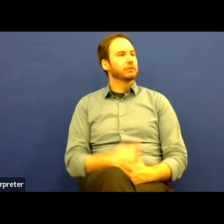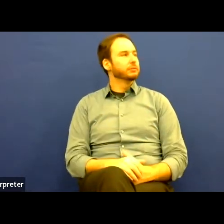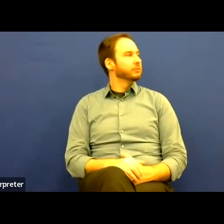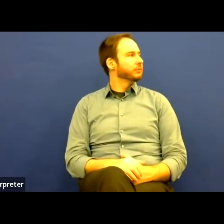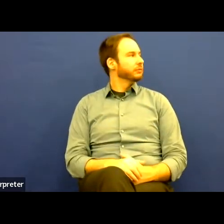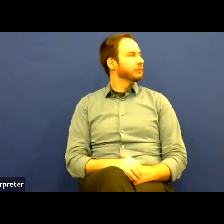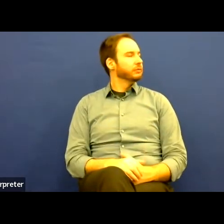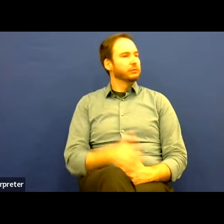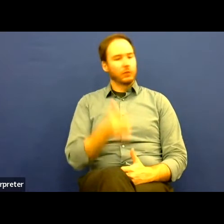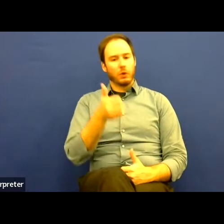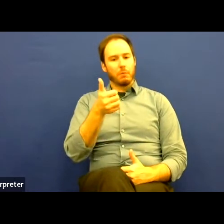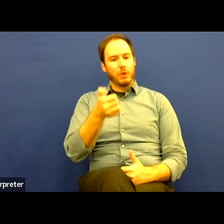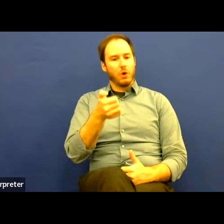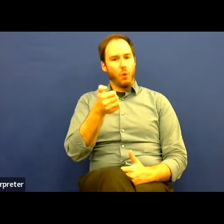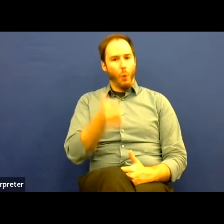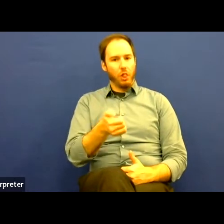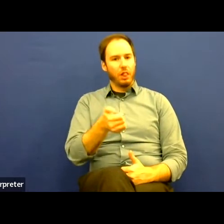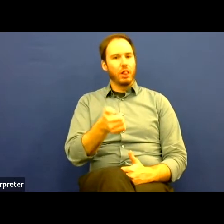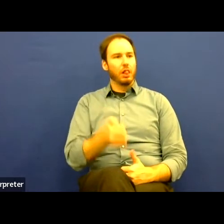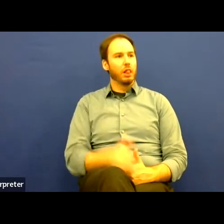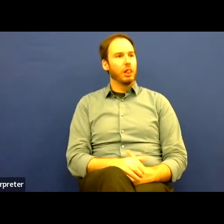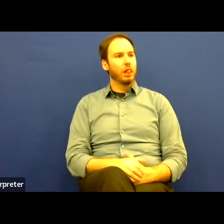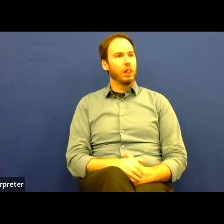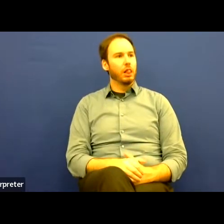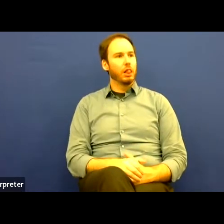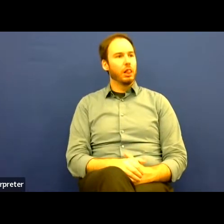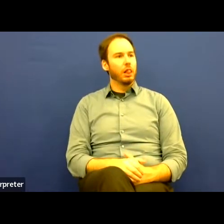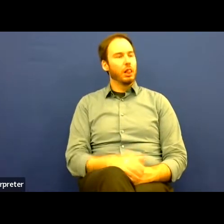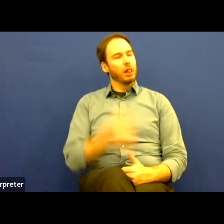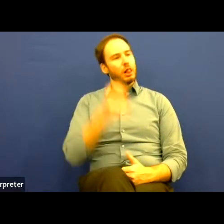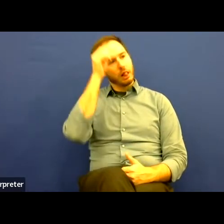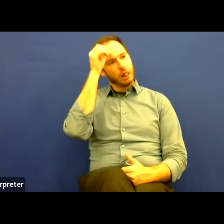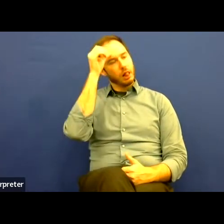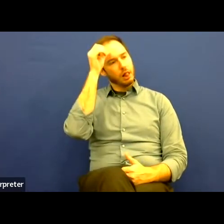Push and hold. Right.